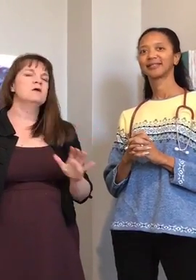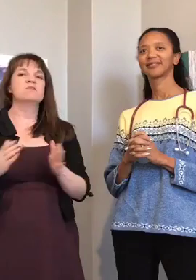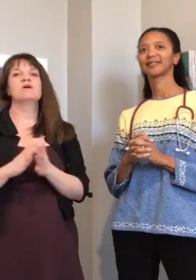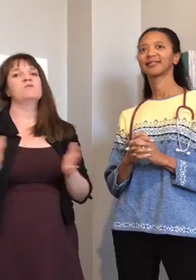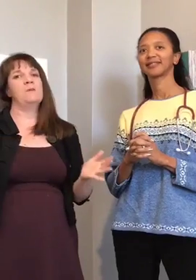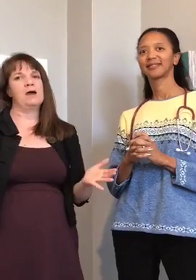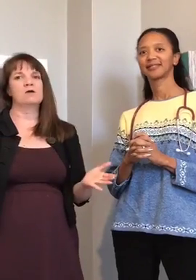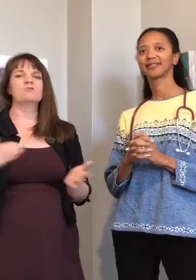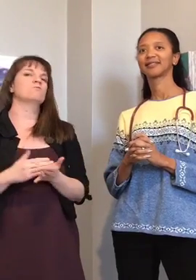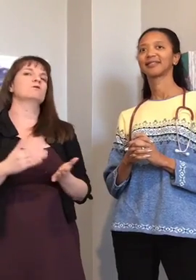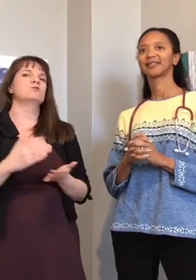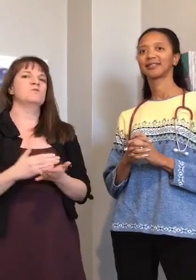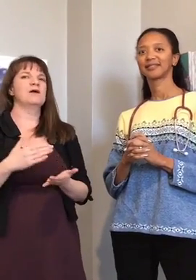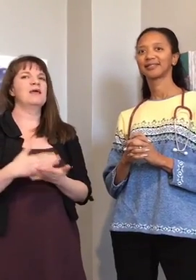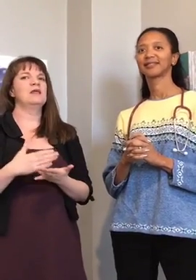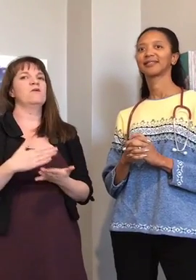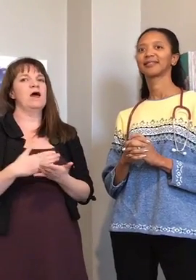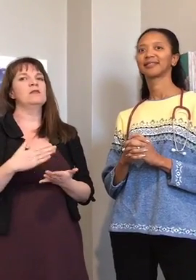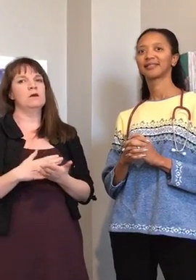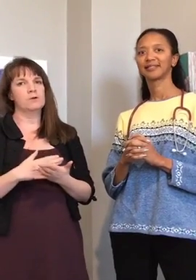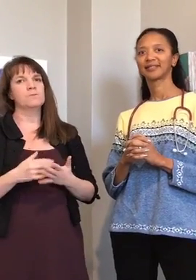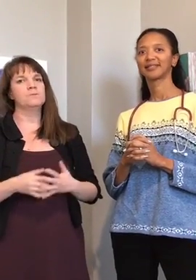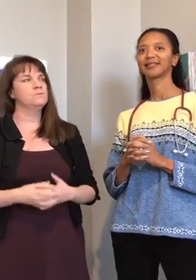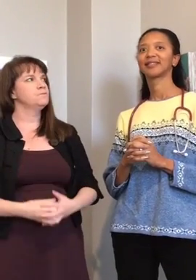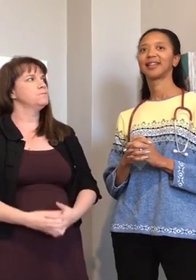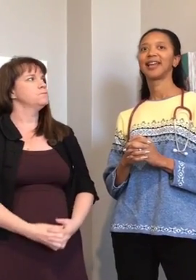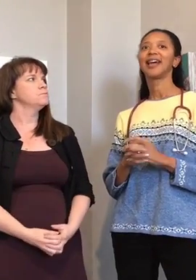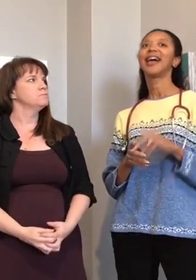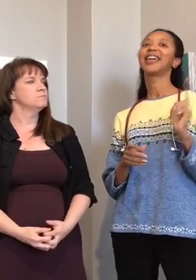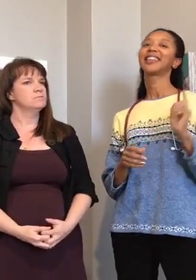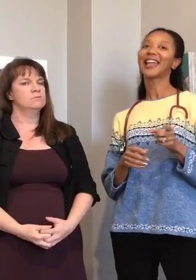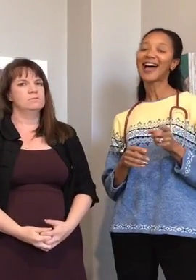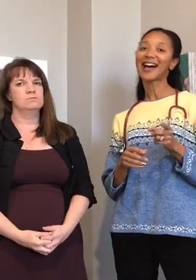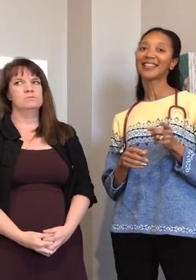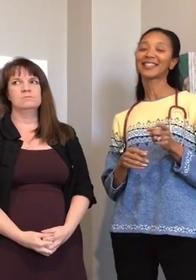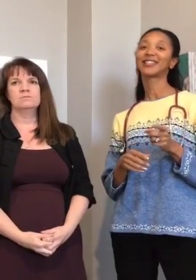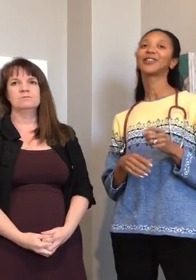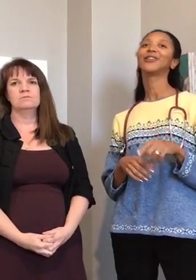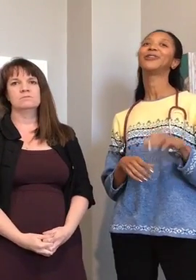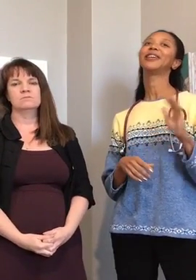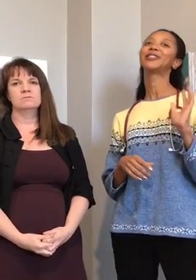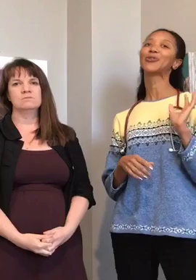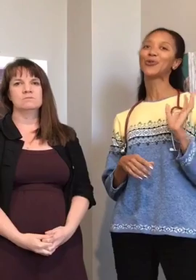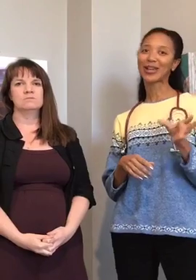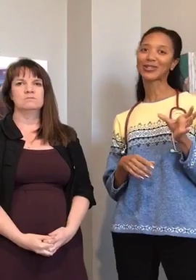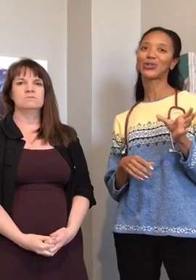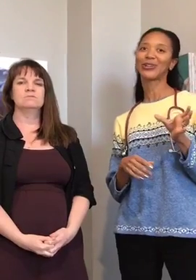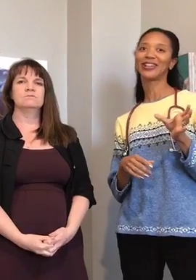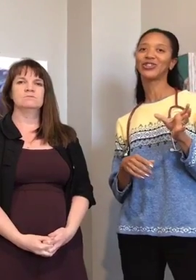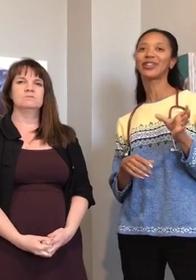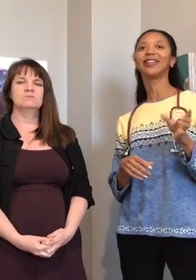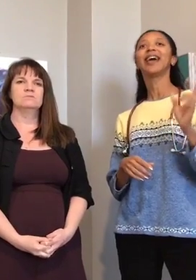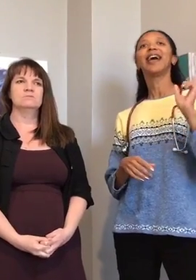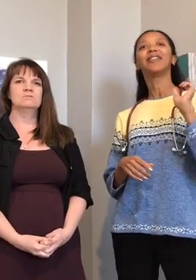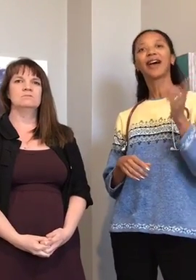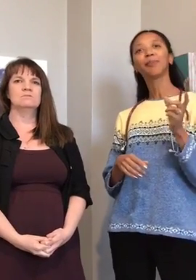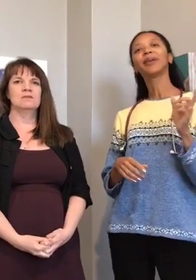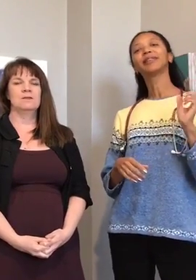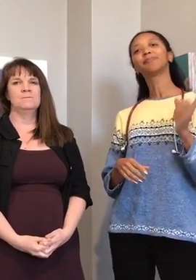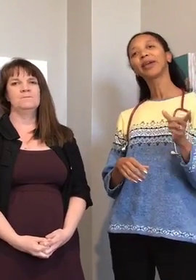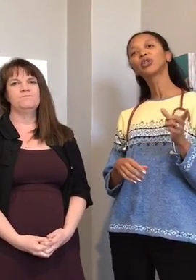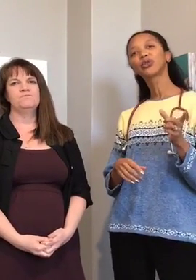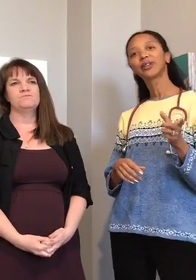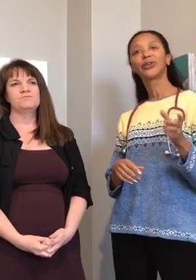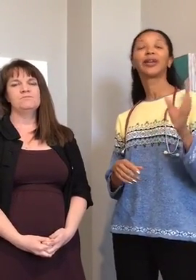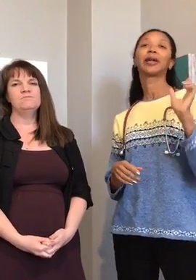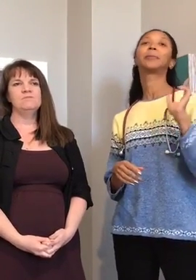chunks, it doesn't matter. It's really just about hitting that number. And last, you need to rest your engine. And that